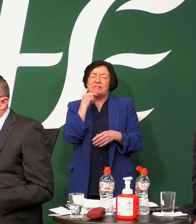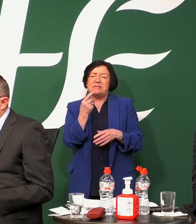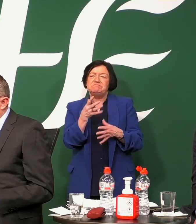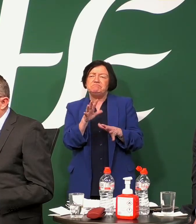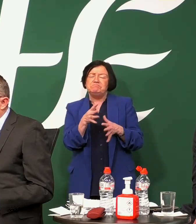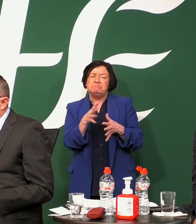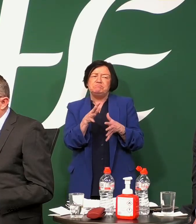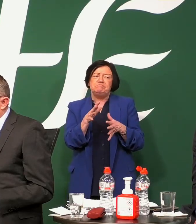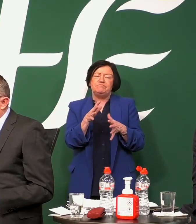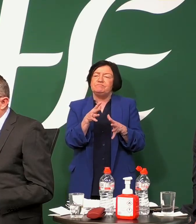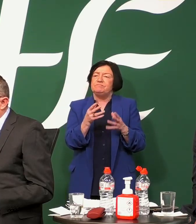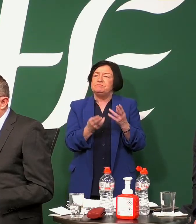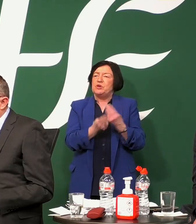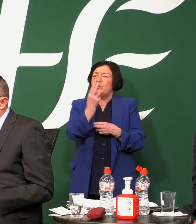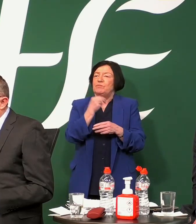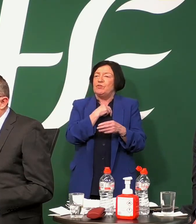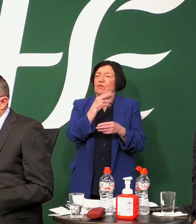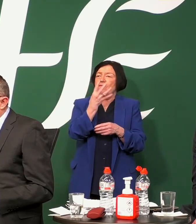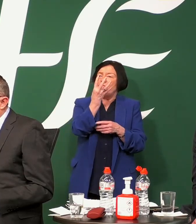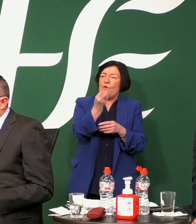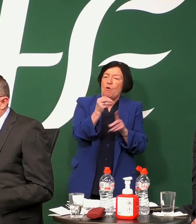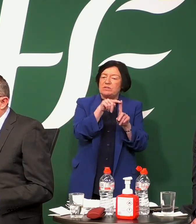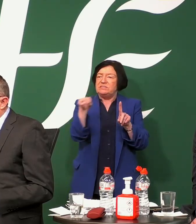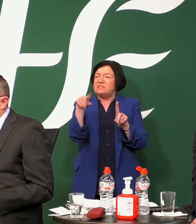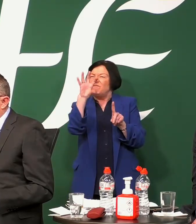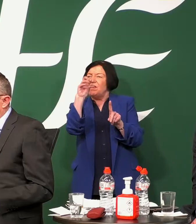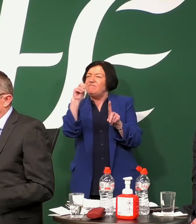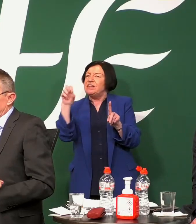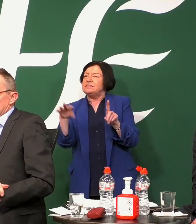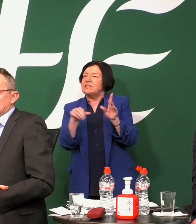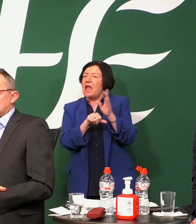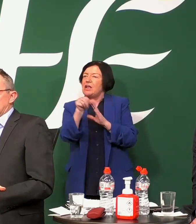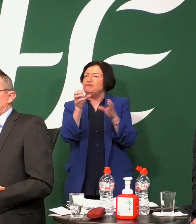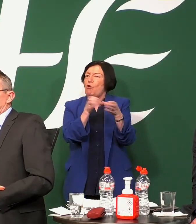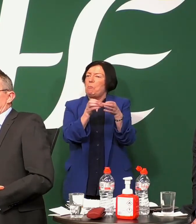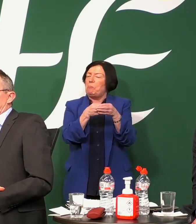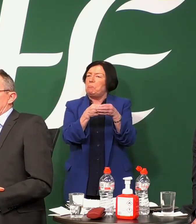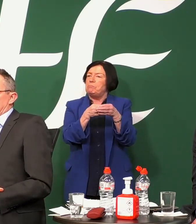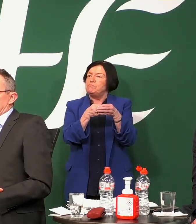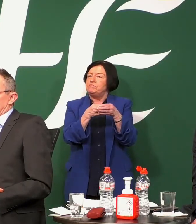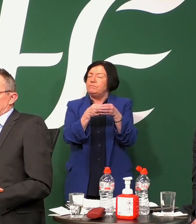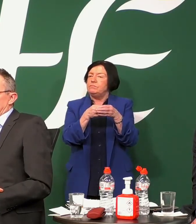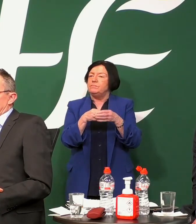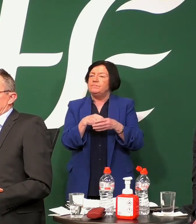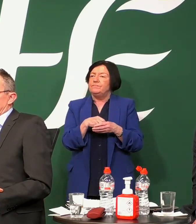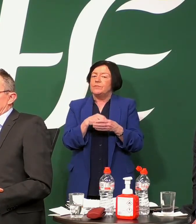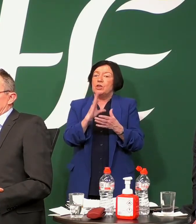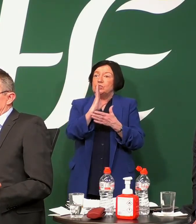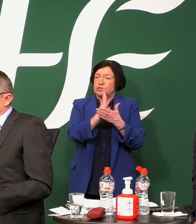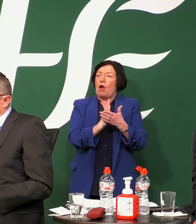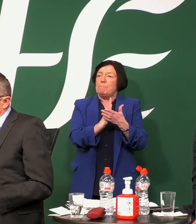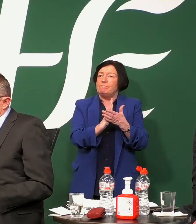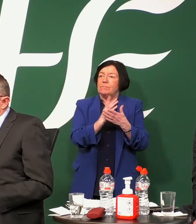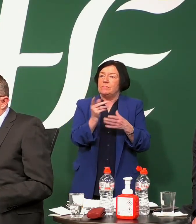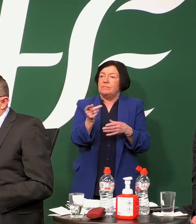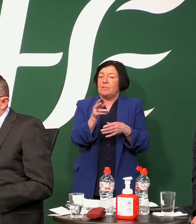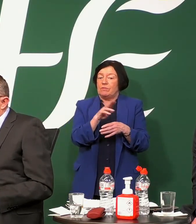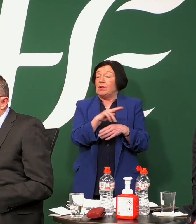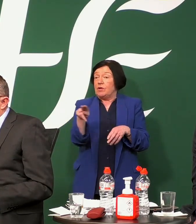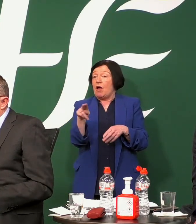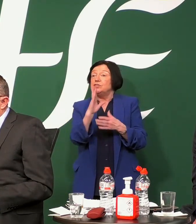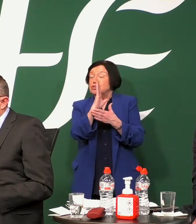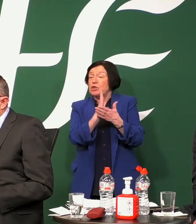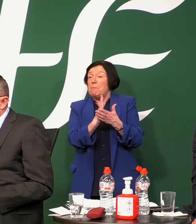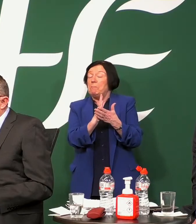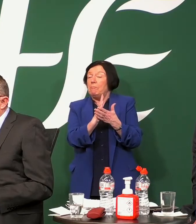they're up to 40s, 50s, and some of them are not, though.